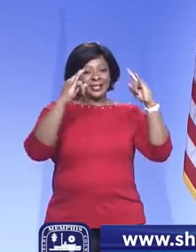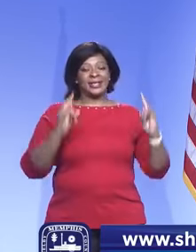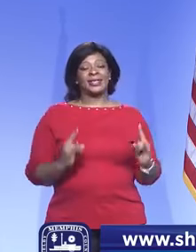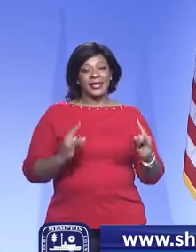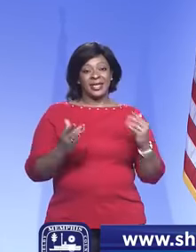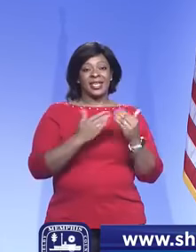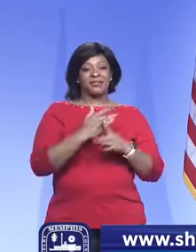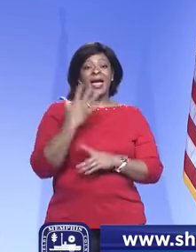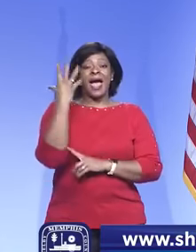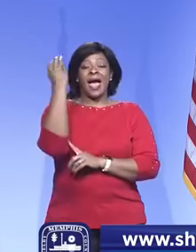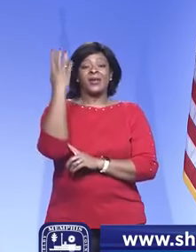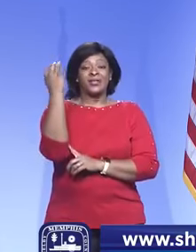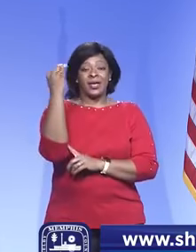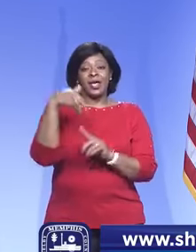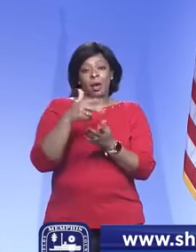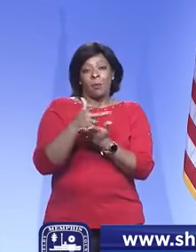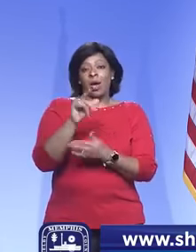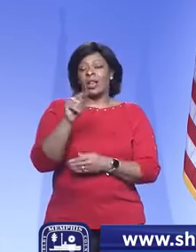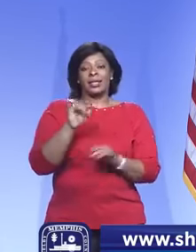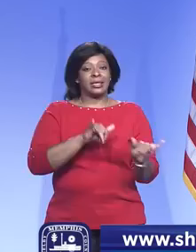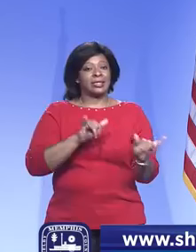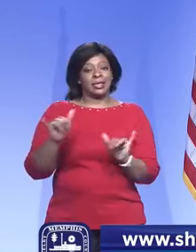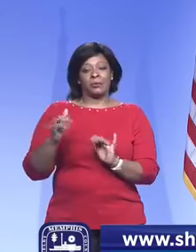even though you're out in the parking lot.